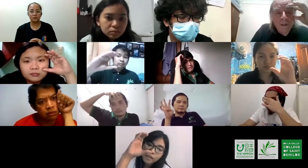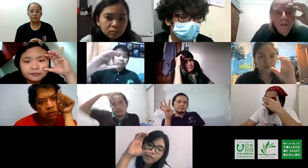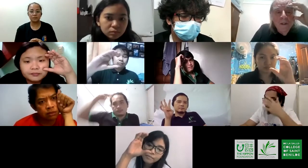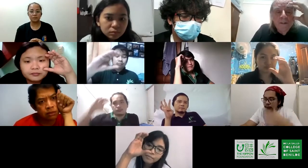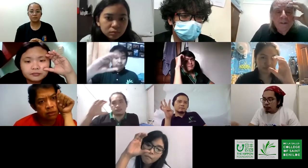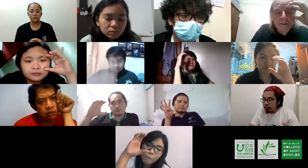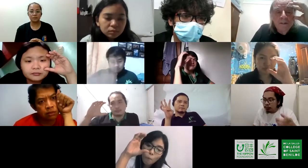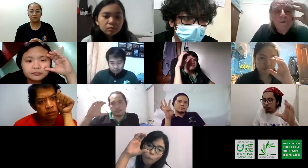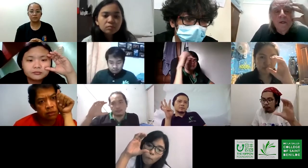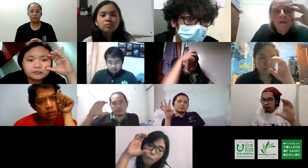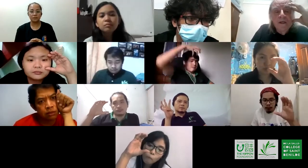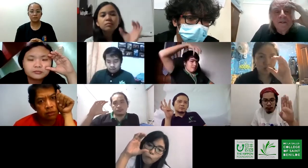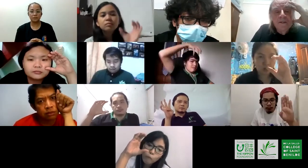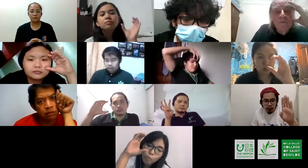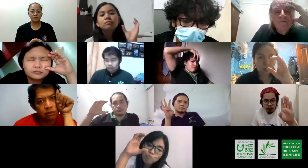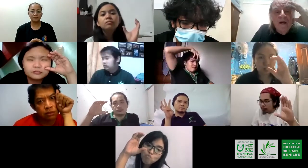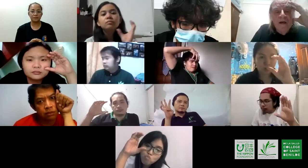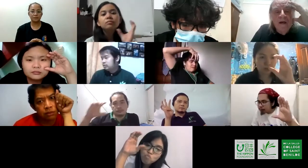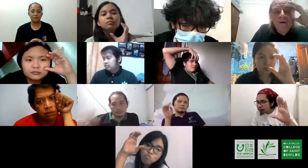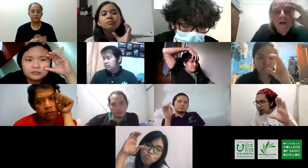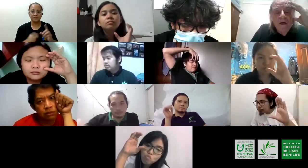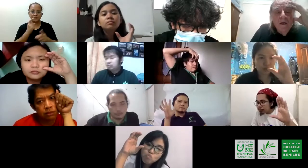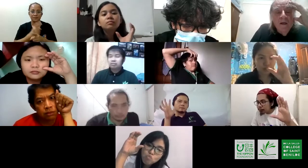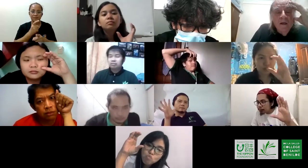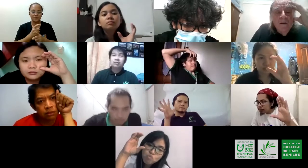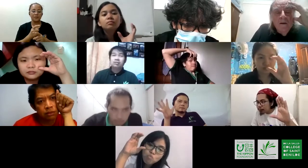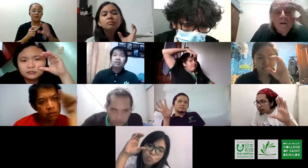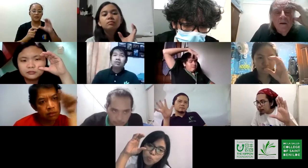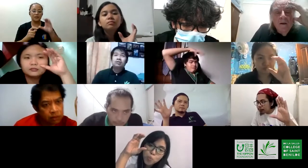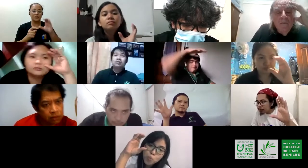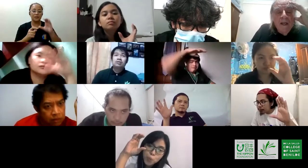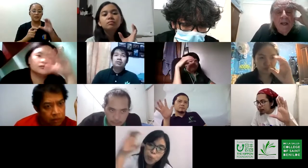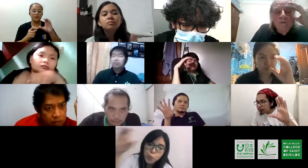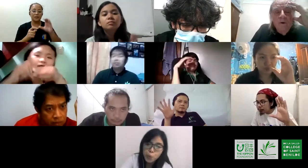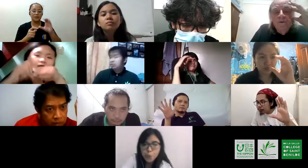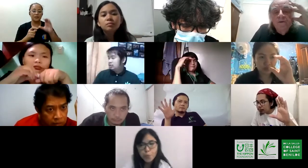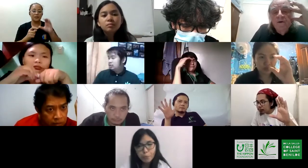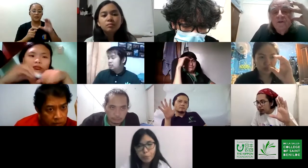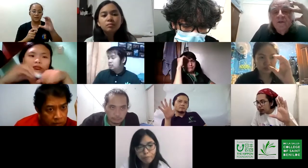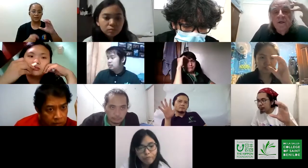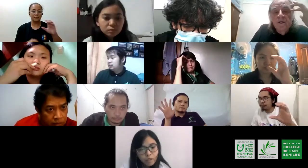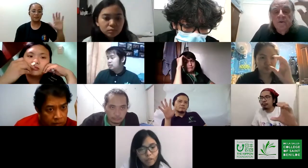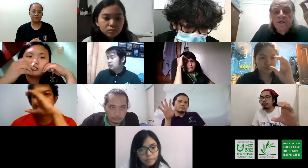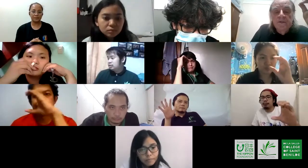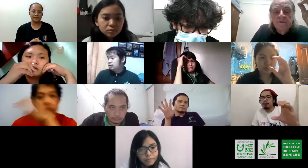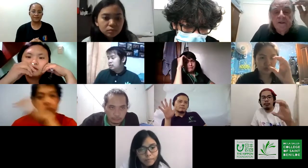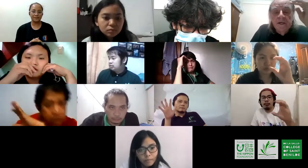do a linguistic study of sign language was A, Lepay, B, Clare, C, Stokey, D, Woodward.